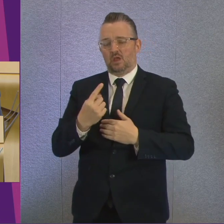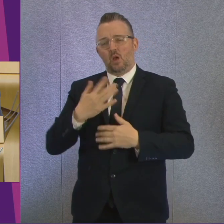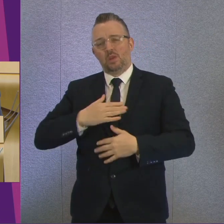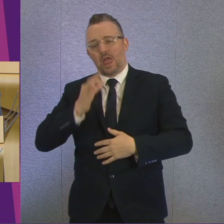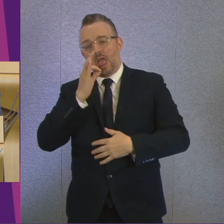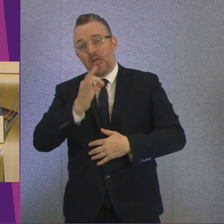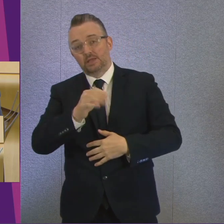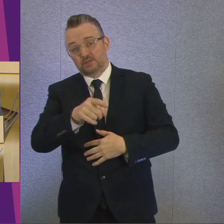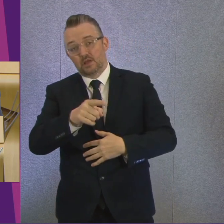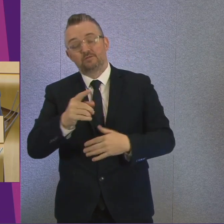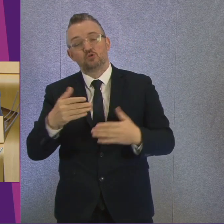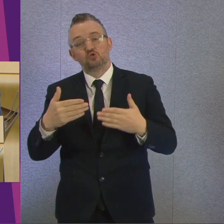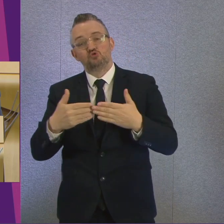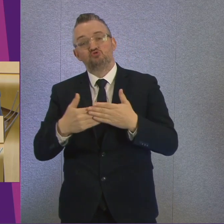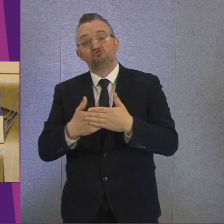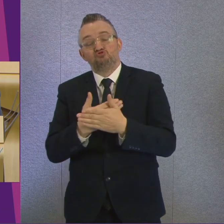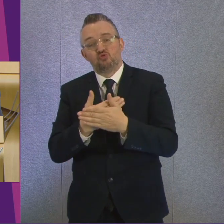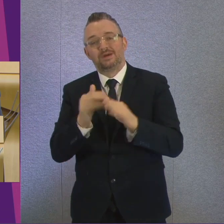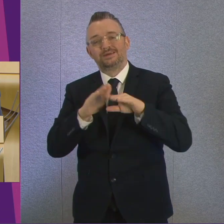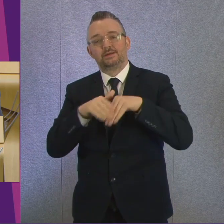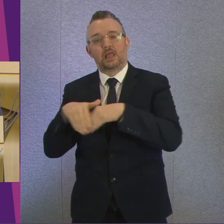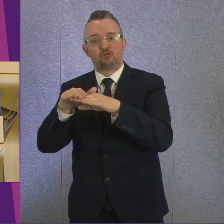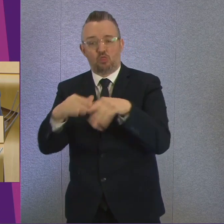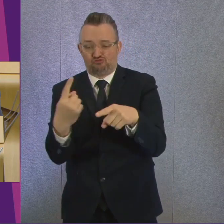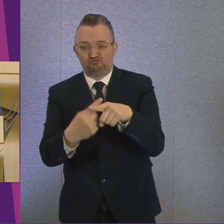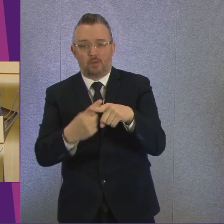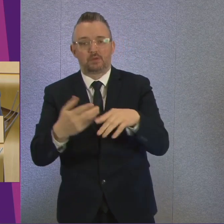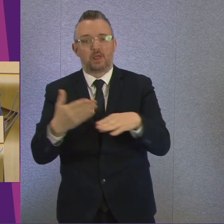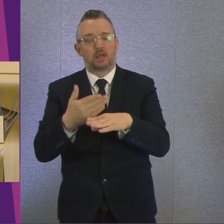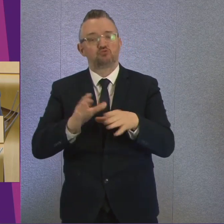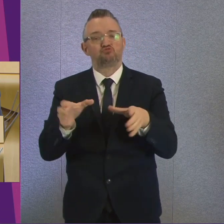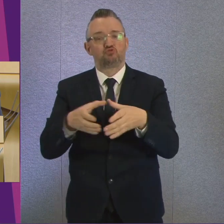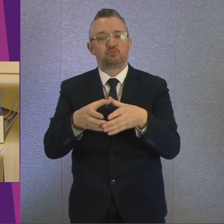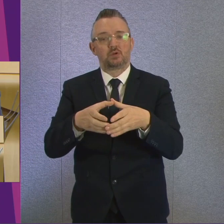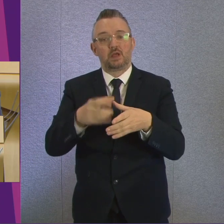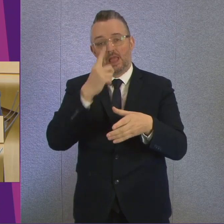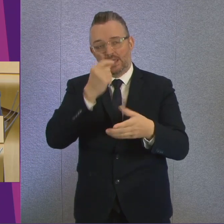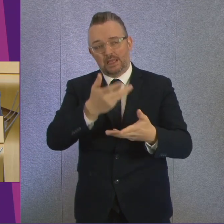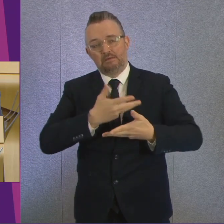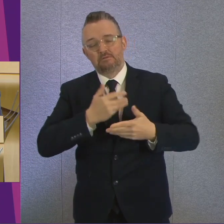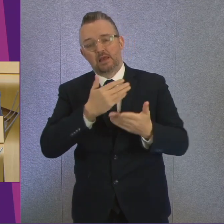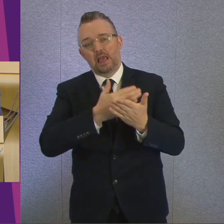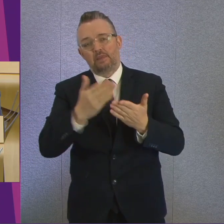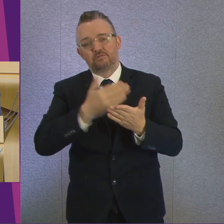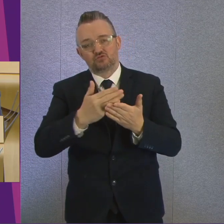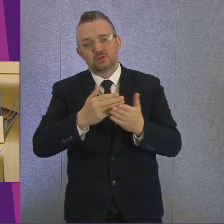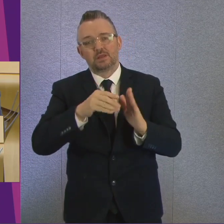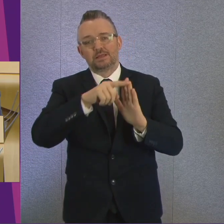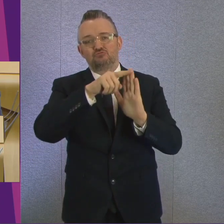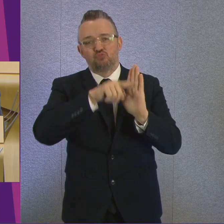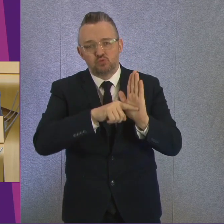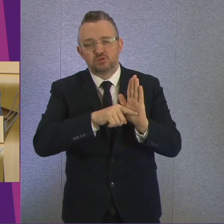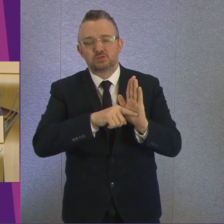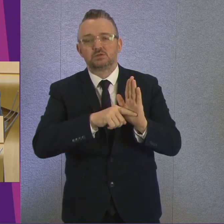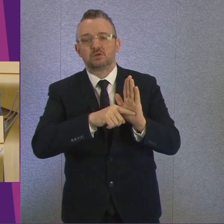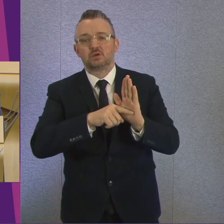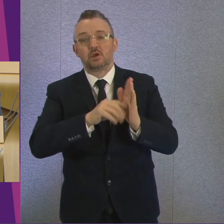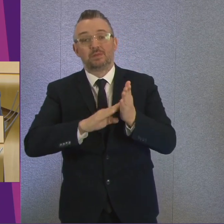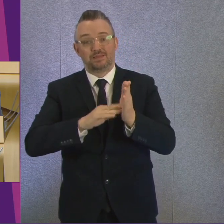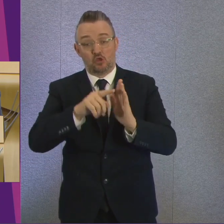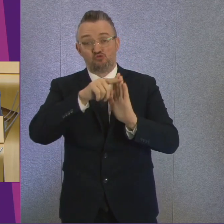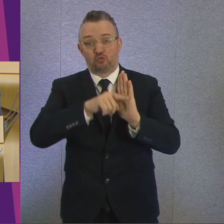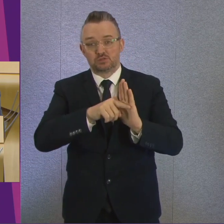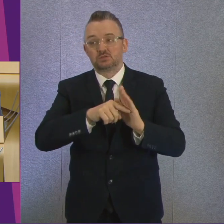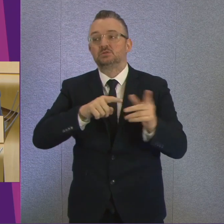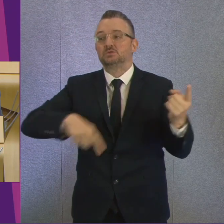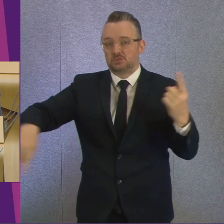the new National Rapid Action Group will review and clarify guidance in this area and ensure that it is rigorously enforced